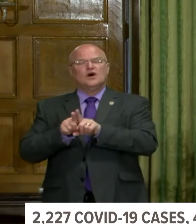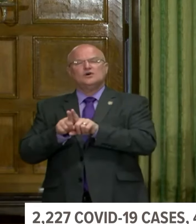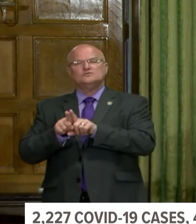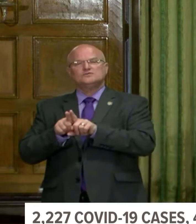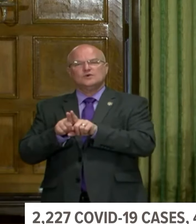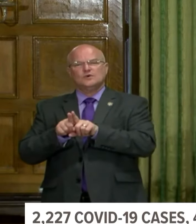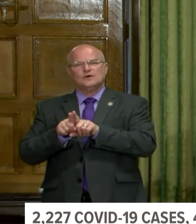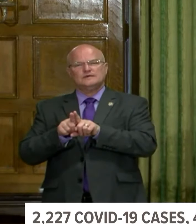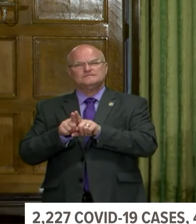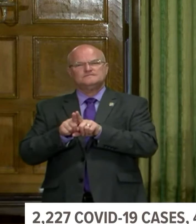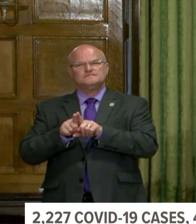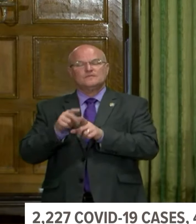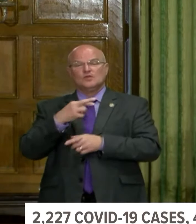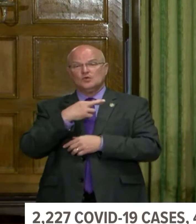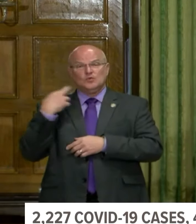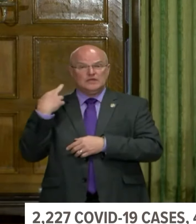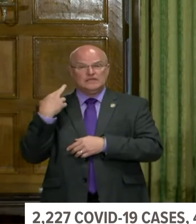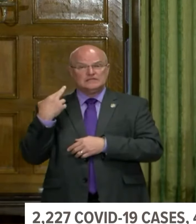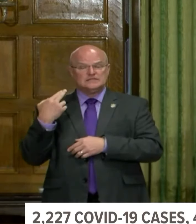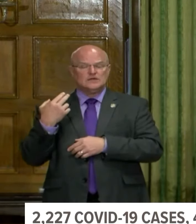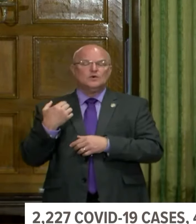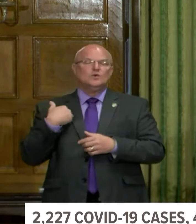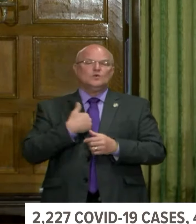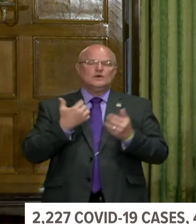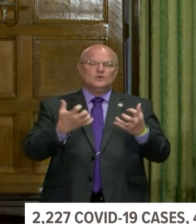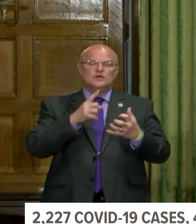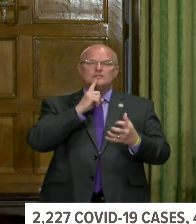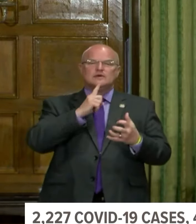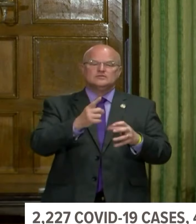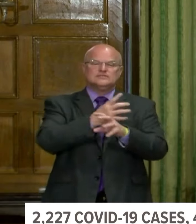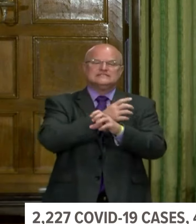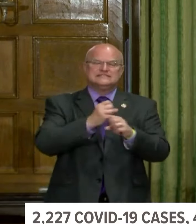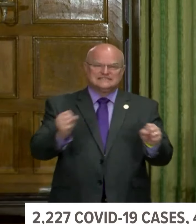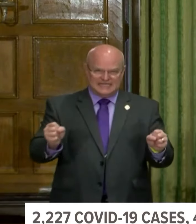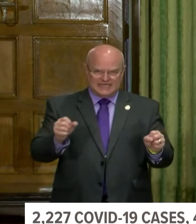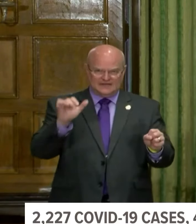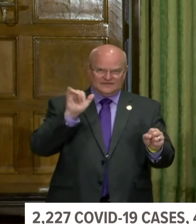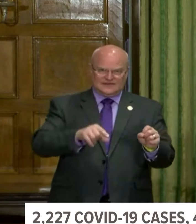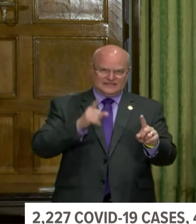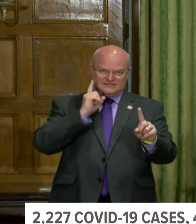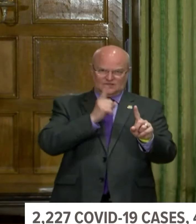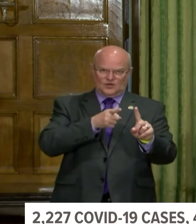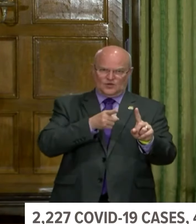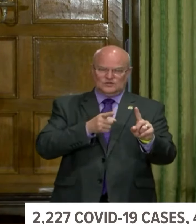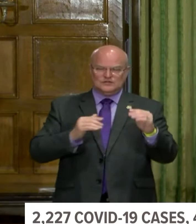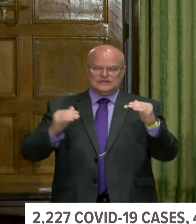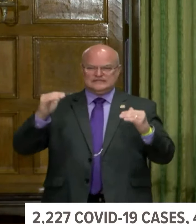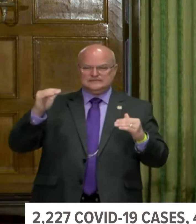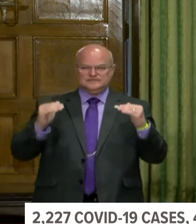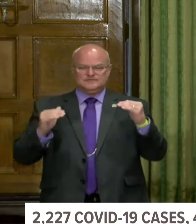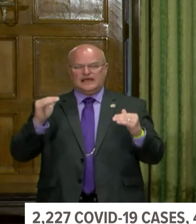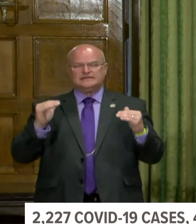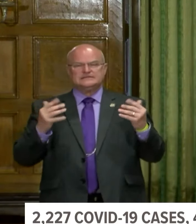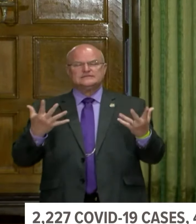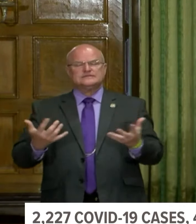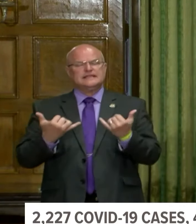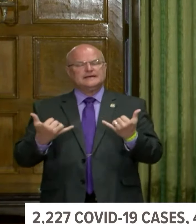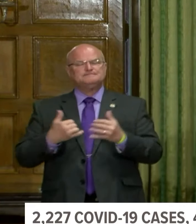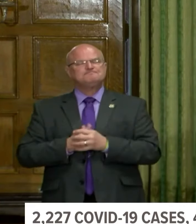also, great risk. We want to make sure it's safe, and so that's what we're trying to balance. Beyond